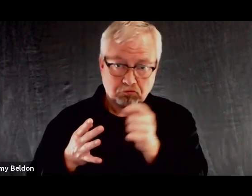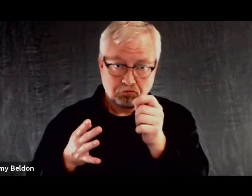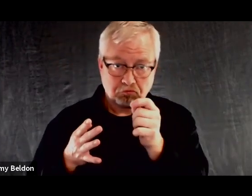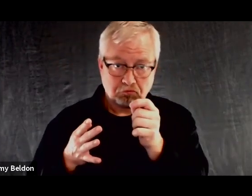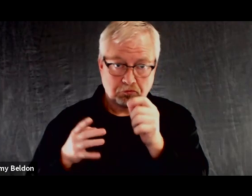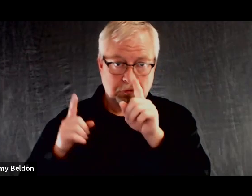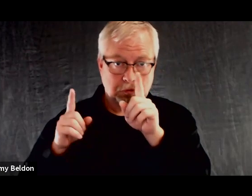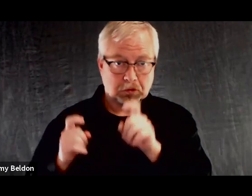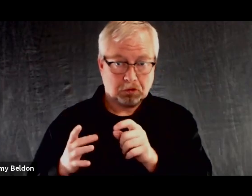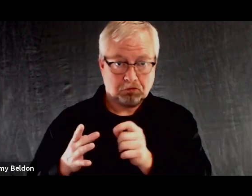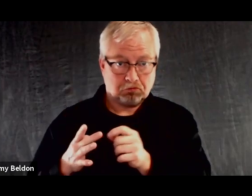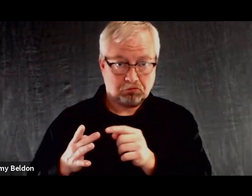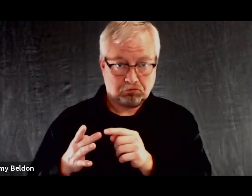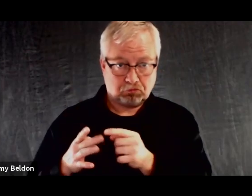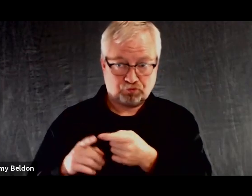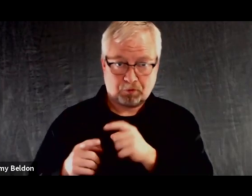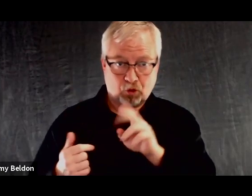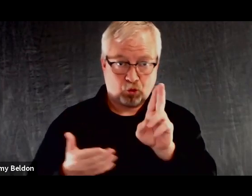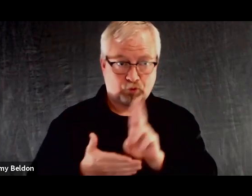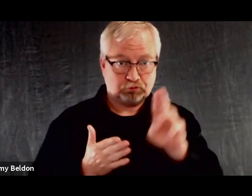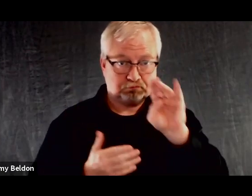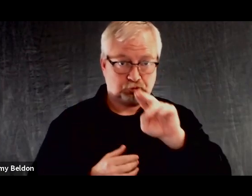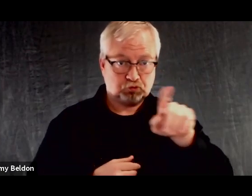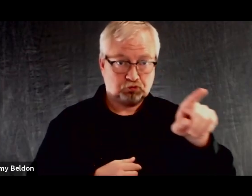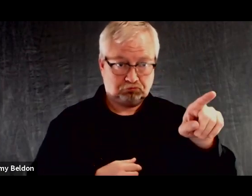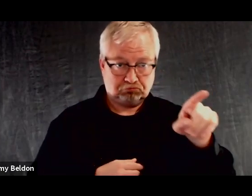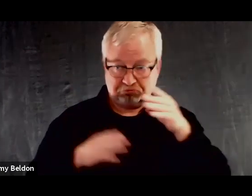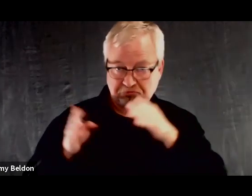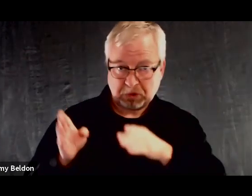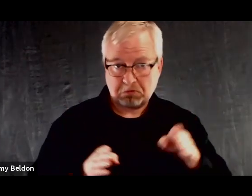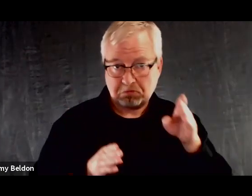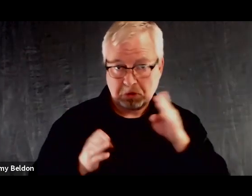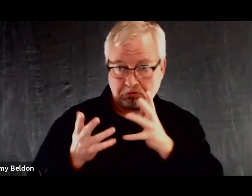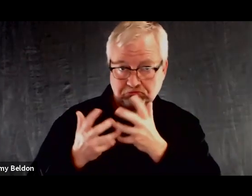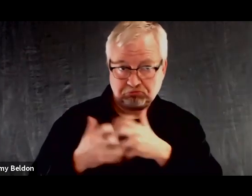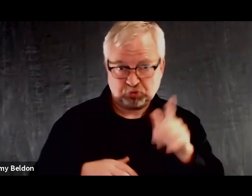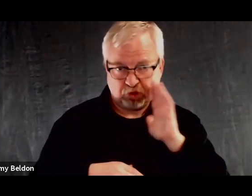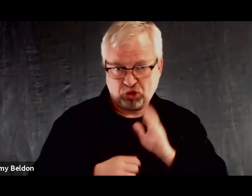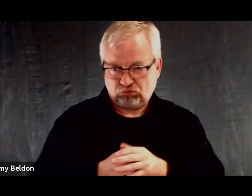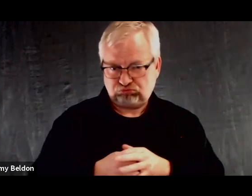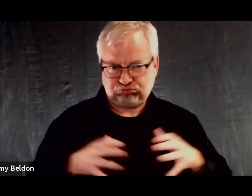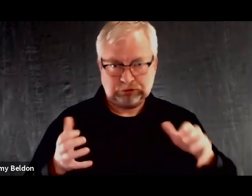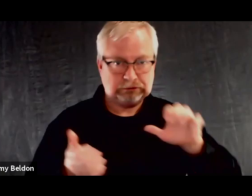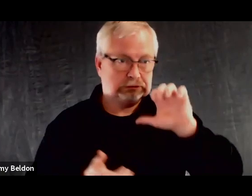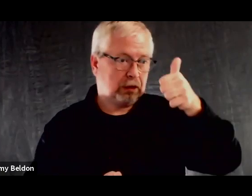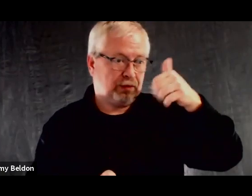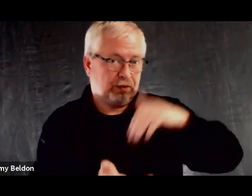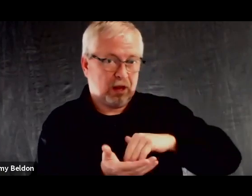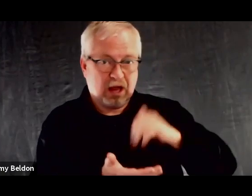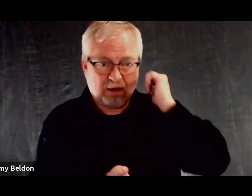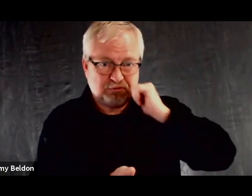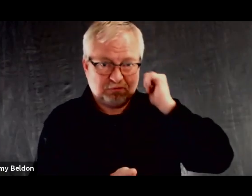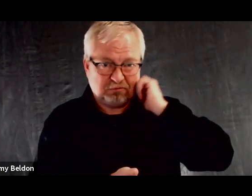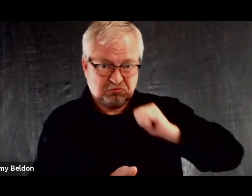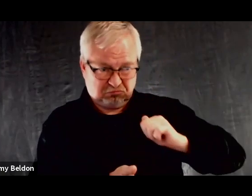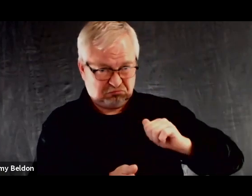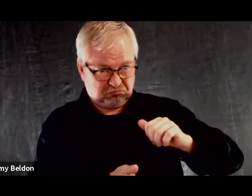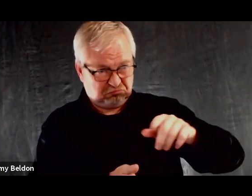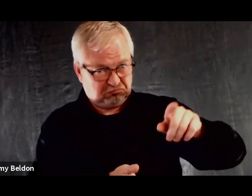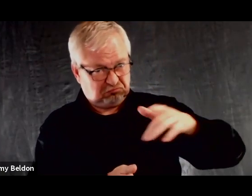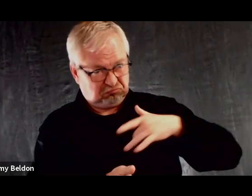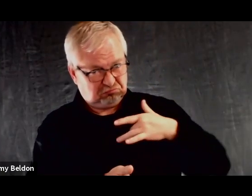they plan to scale these up to 10,000 a day? Are you confident that these tests will work and do what